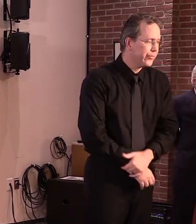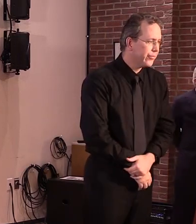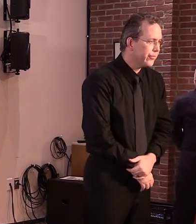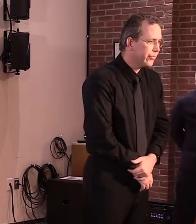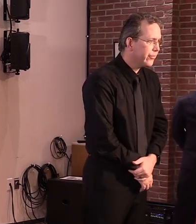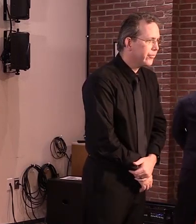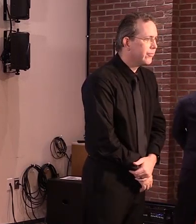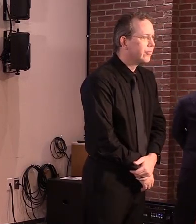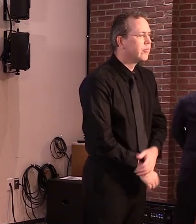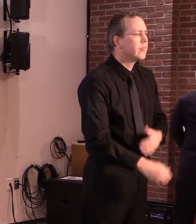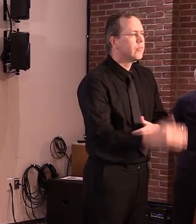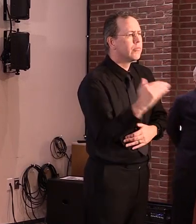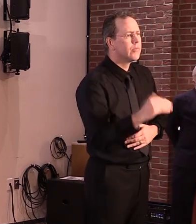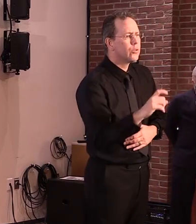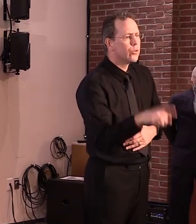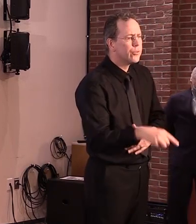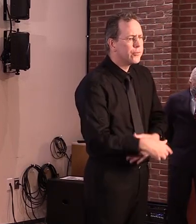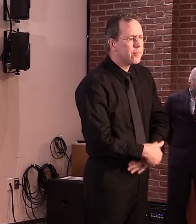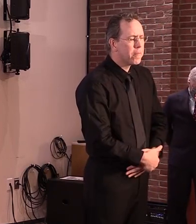Lisa, the Valley Reporter.